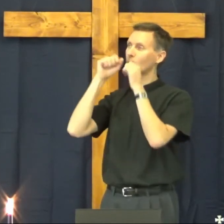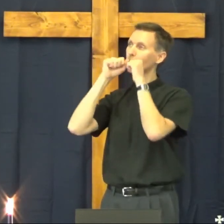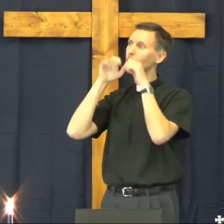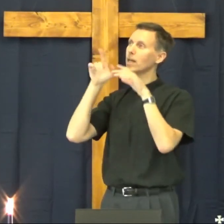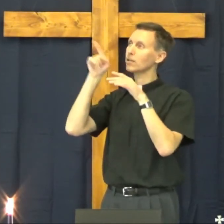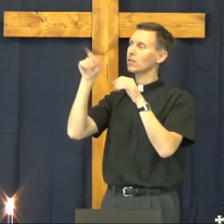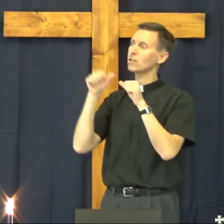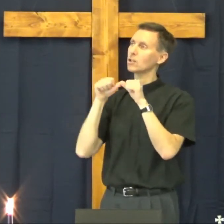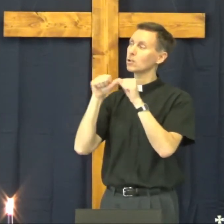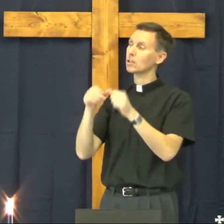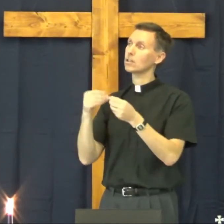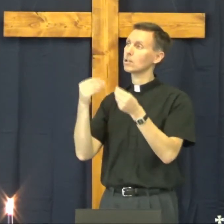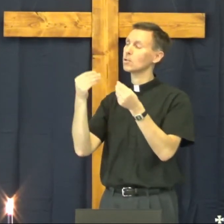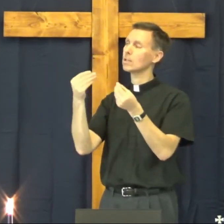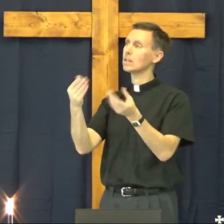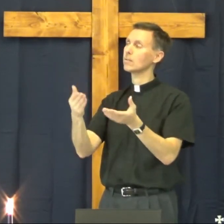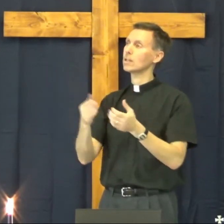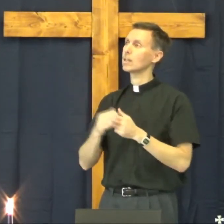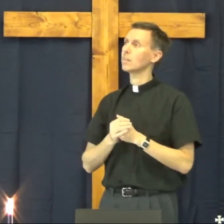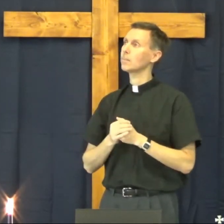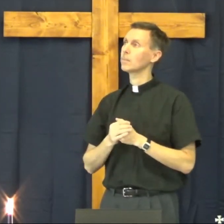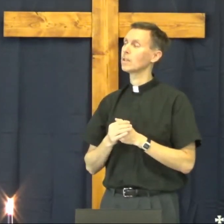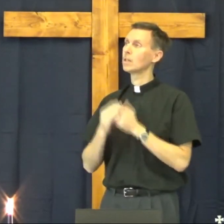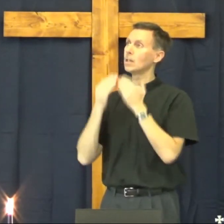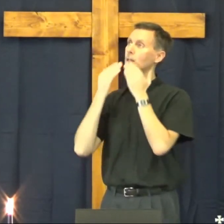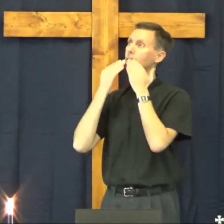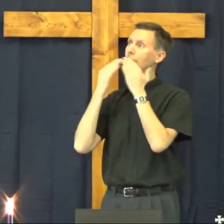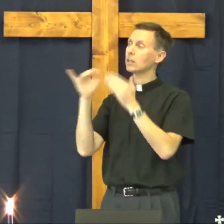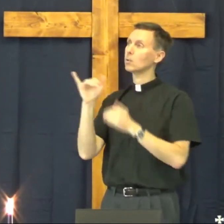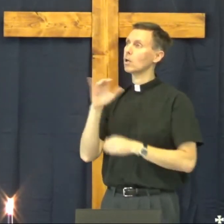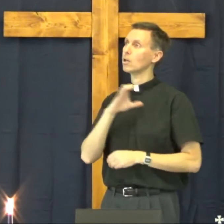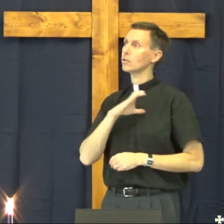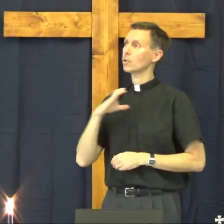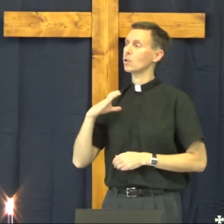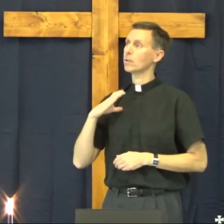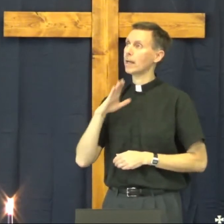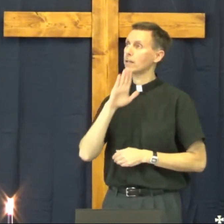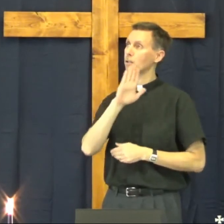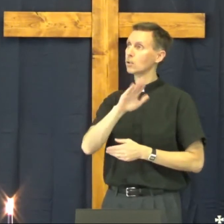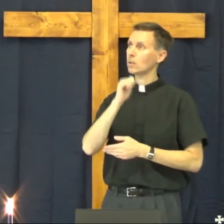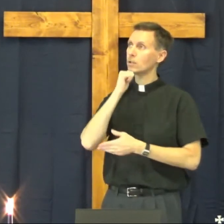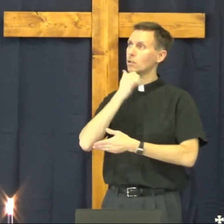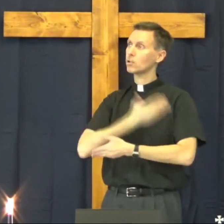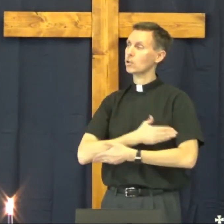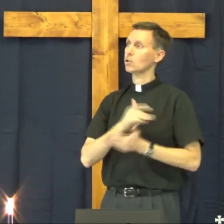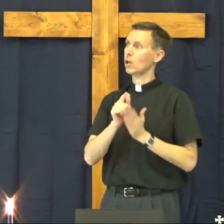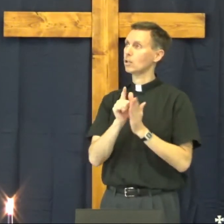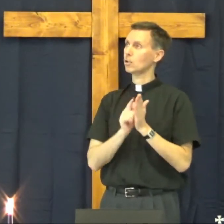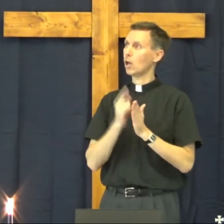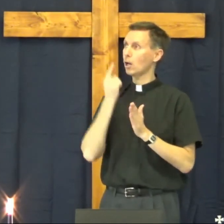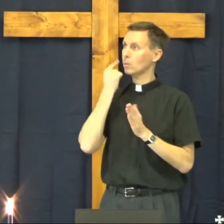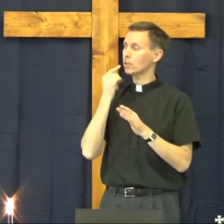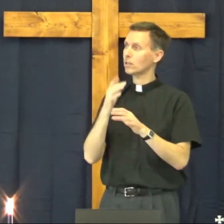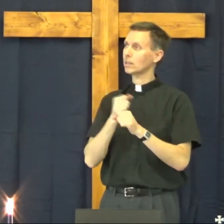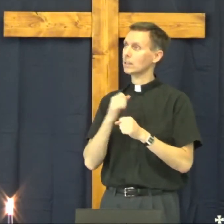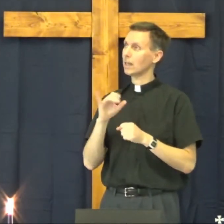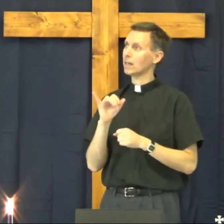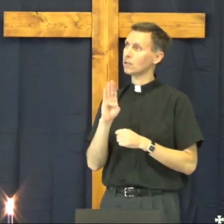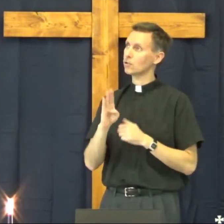the blessings that you continue to give to him. Thank you also that Chris's daughter-in-law recently got a